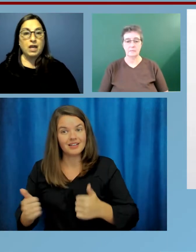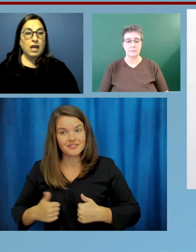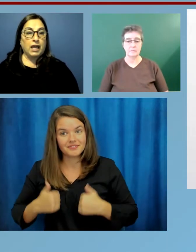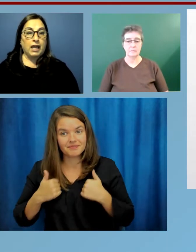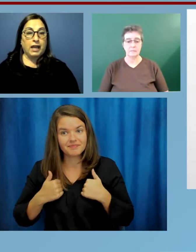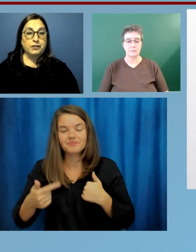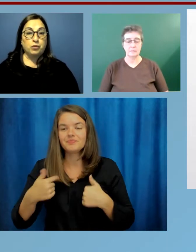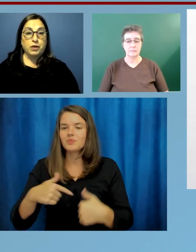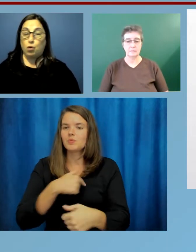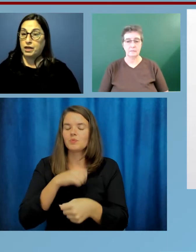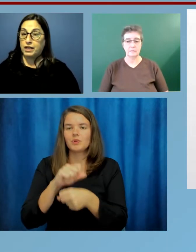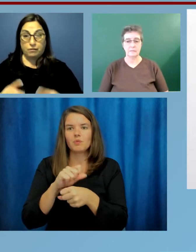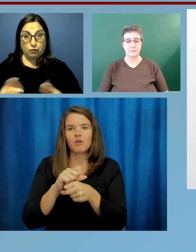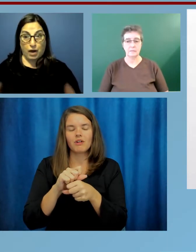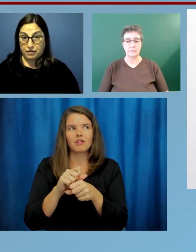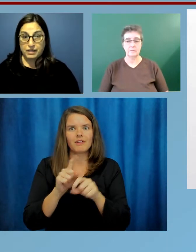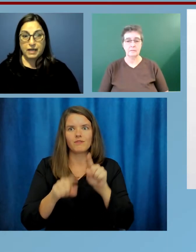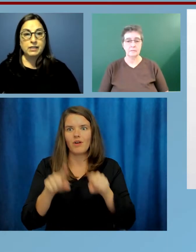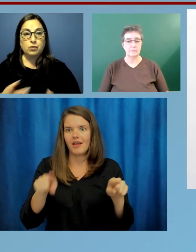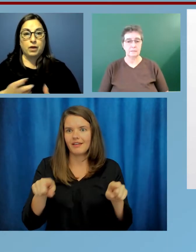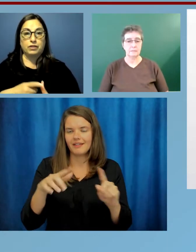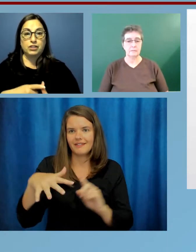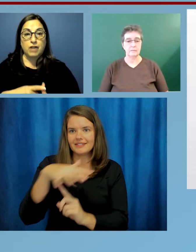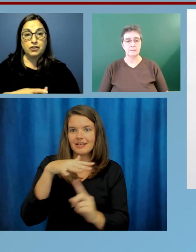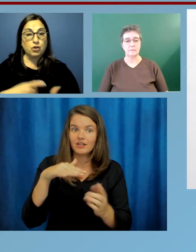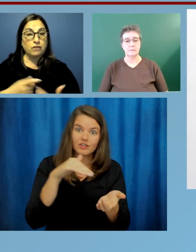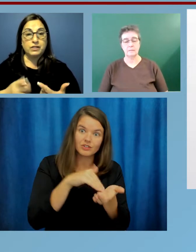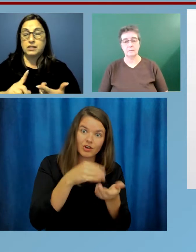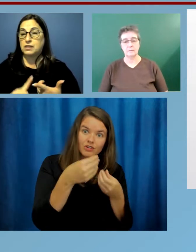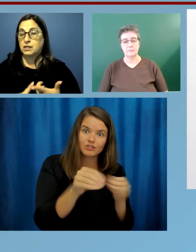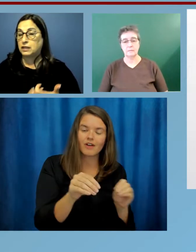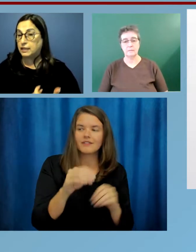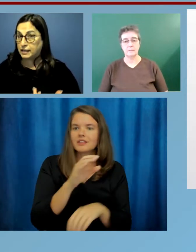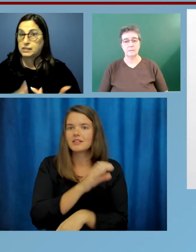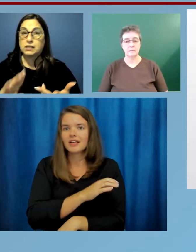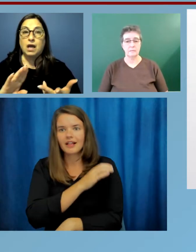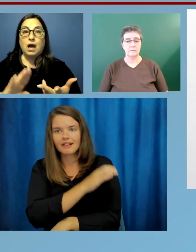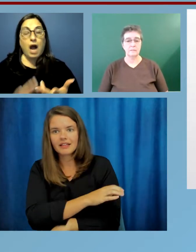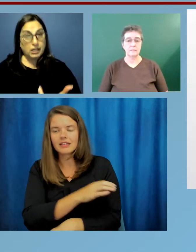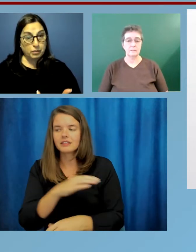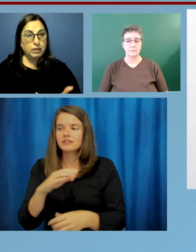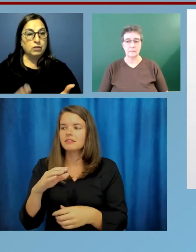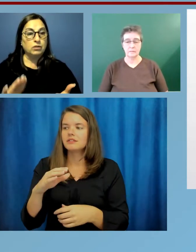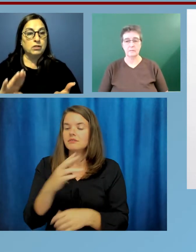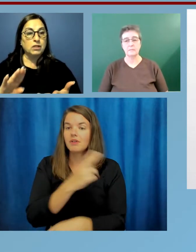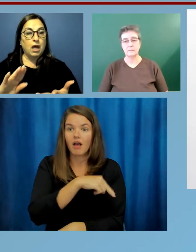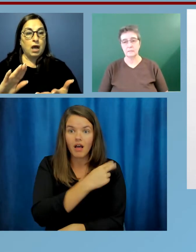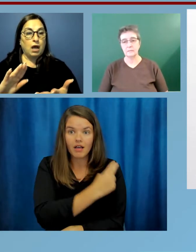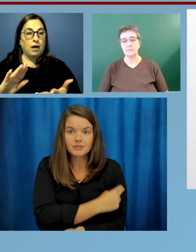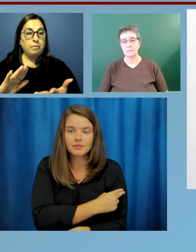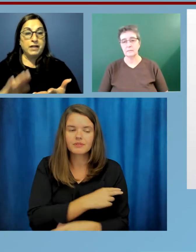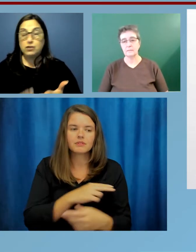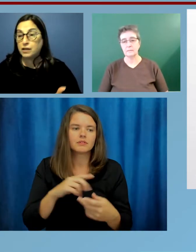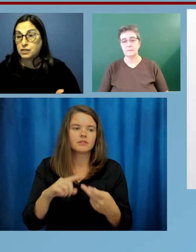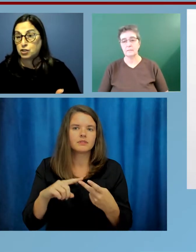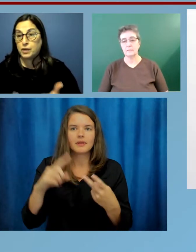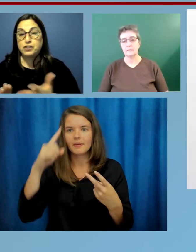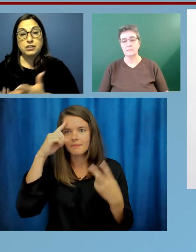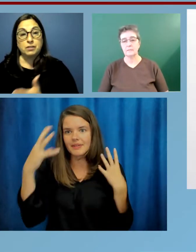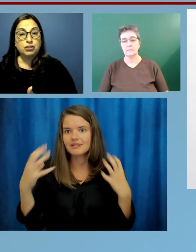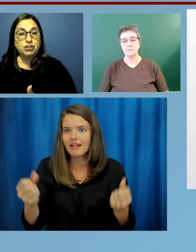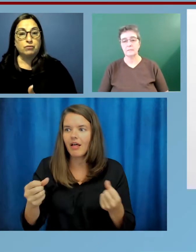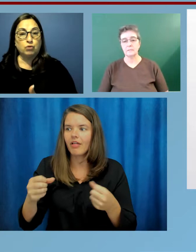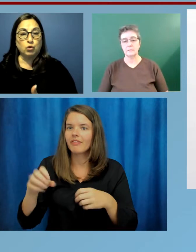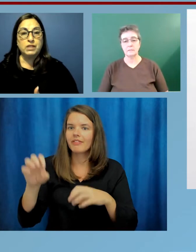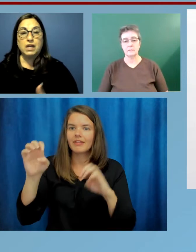life. And we work in a variety of settings, whether it's doctor's offices, clinics, hospitals, mental health